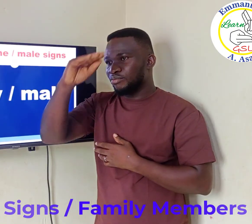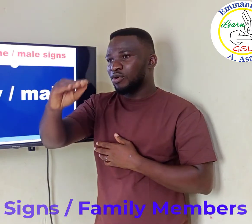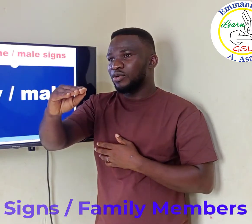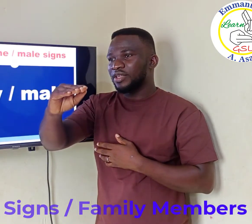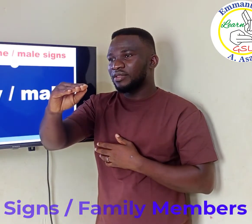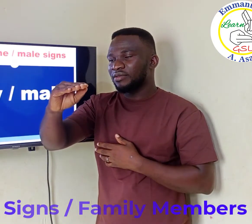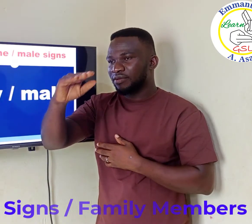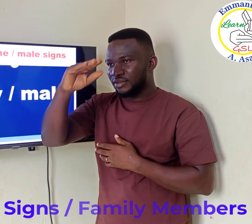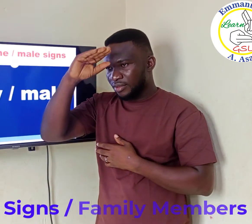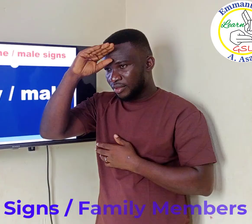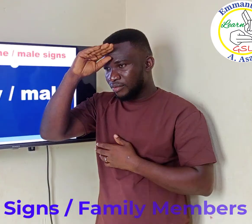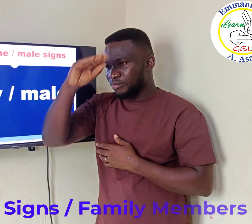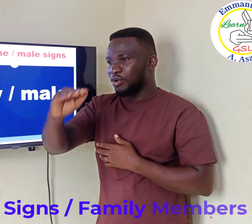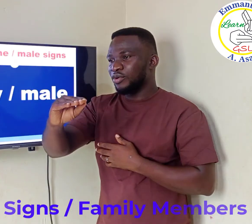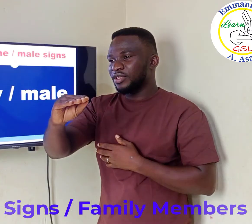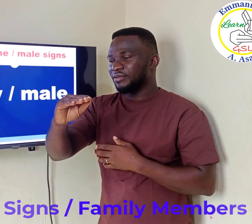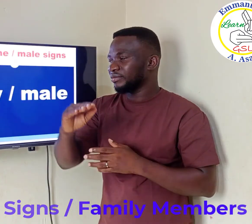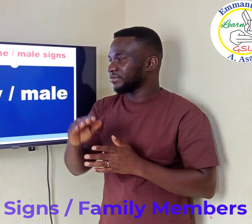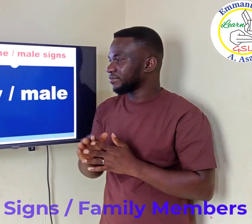boy, boy.